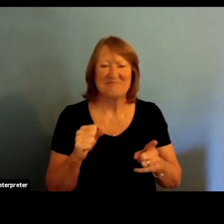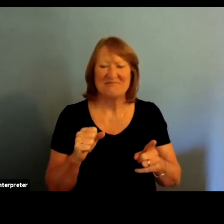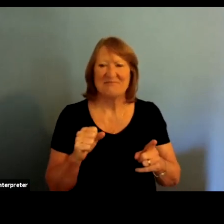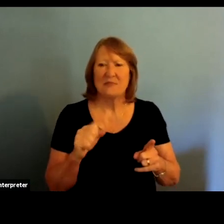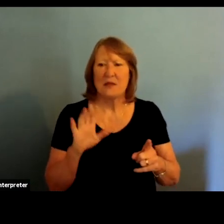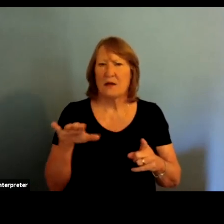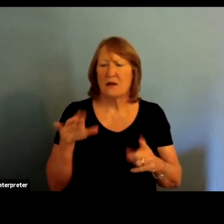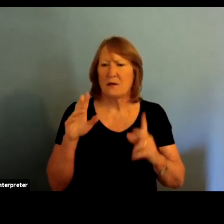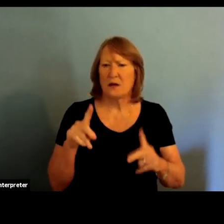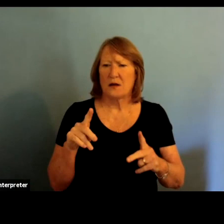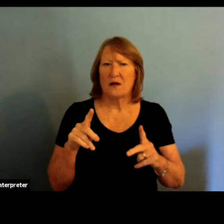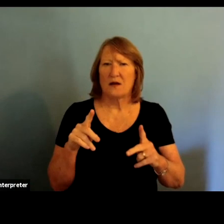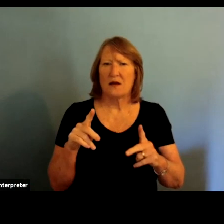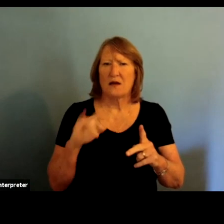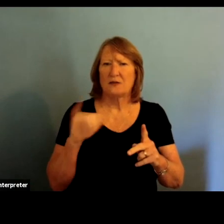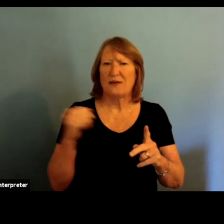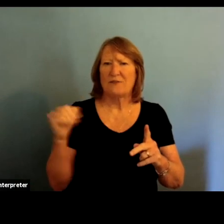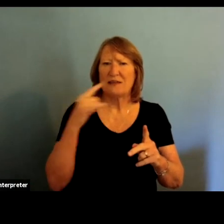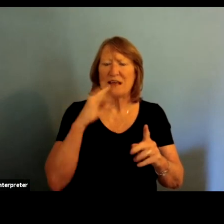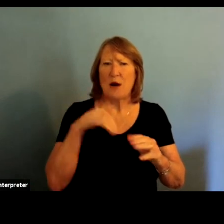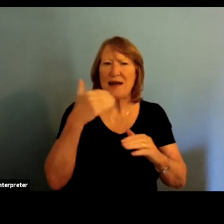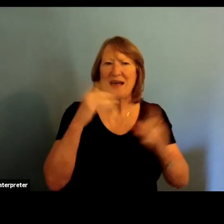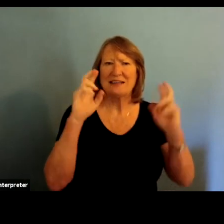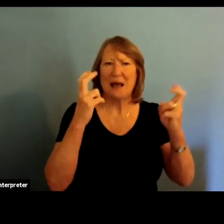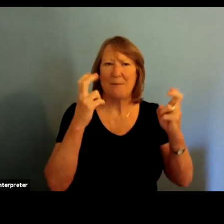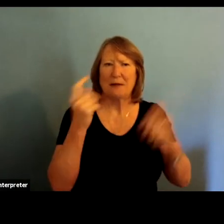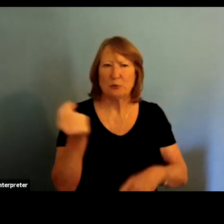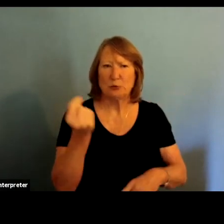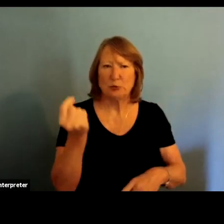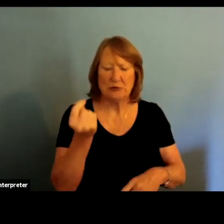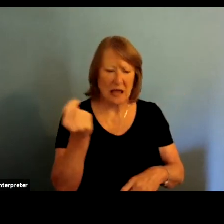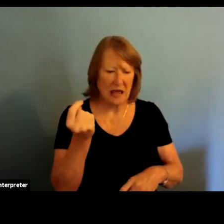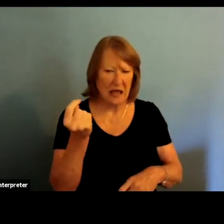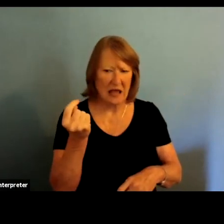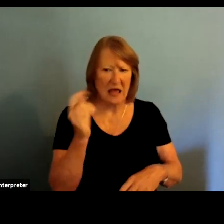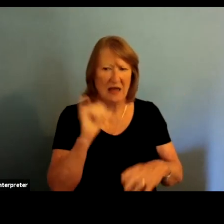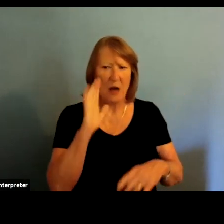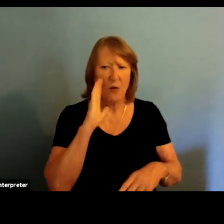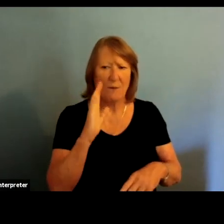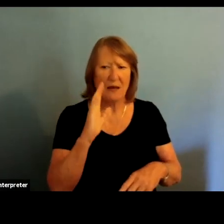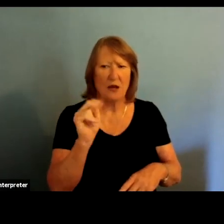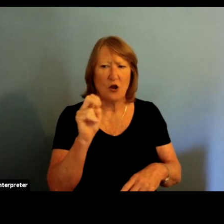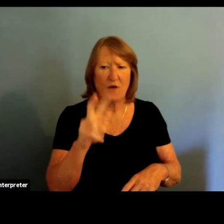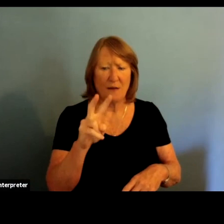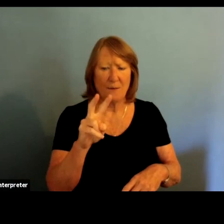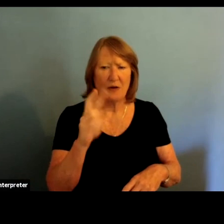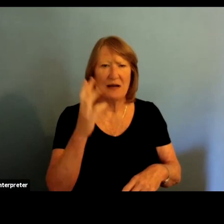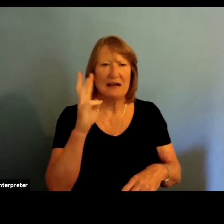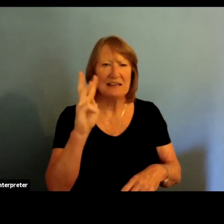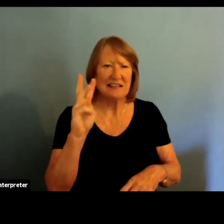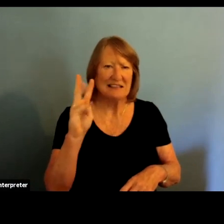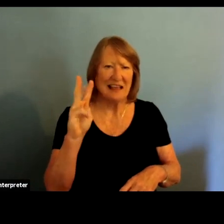Yeah, I was just going to hop in and say that our next topic Tuesday, that will be November